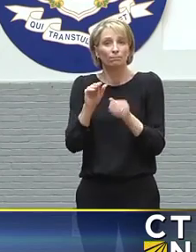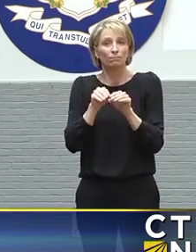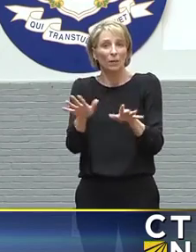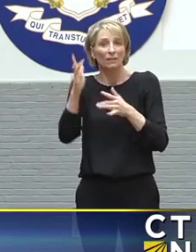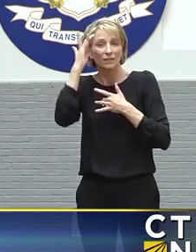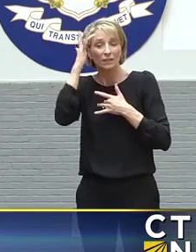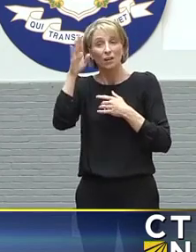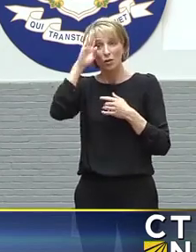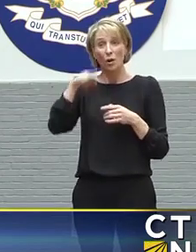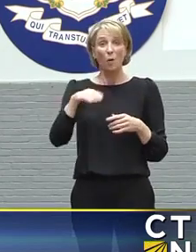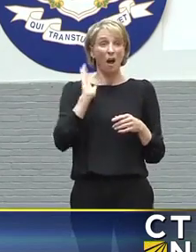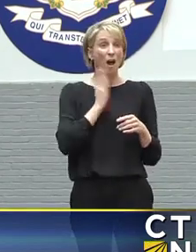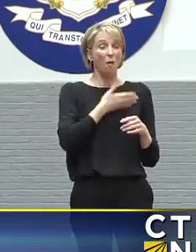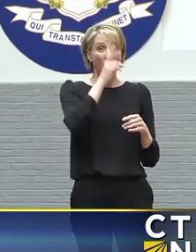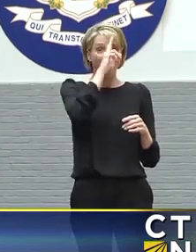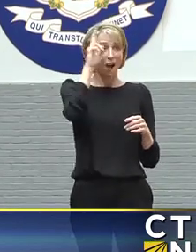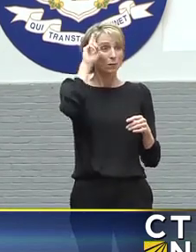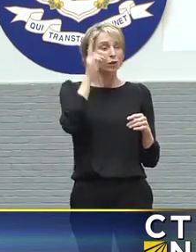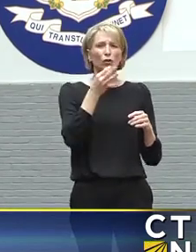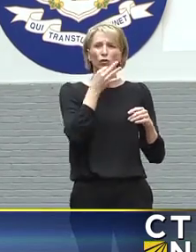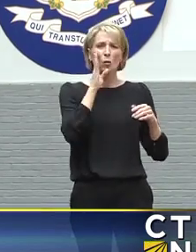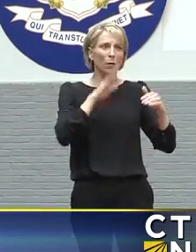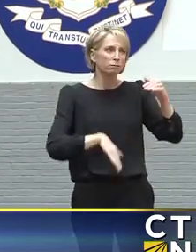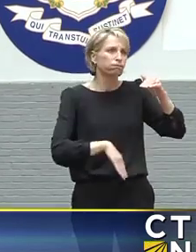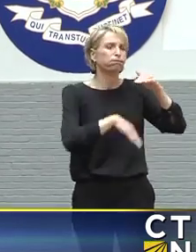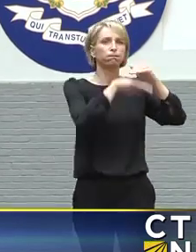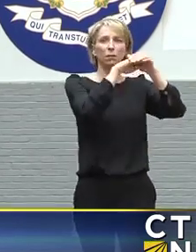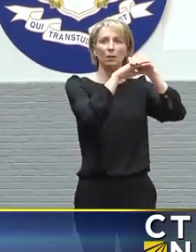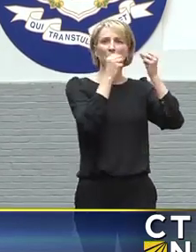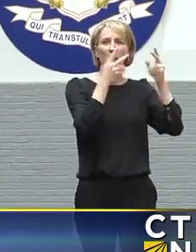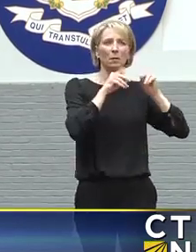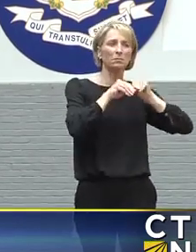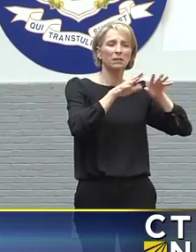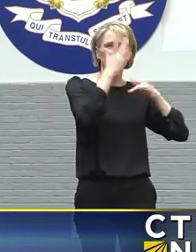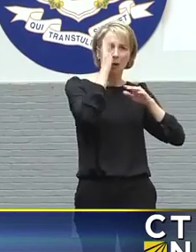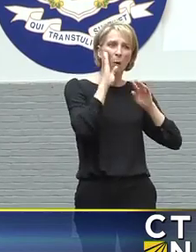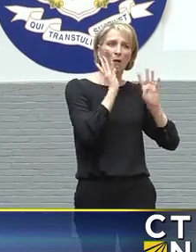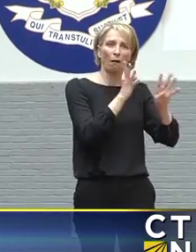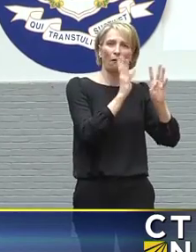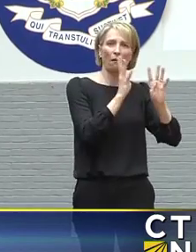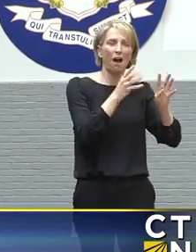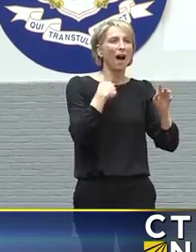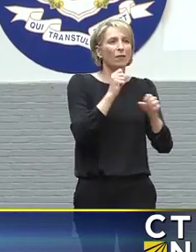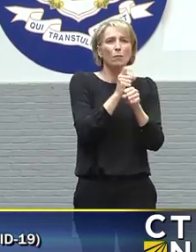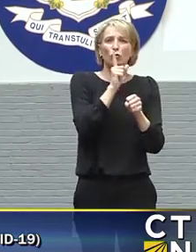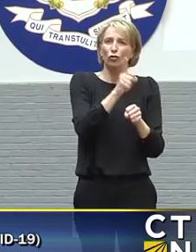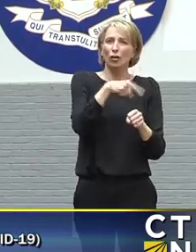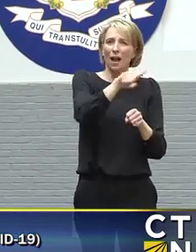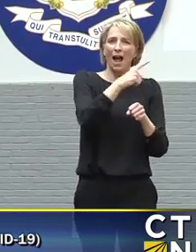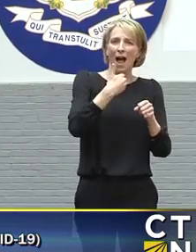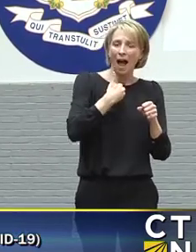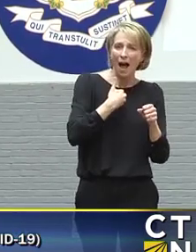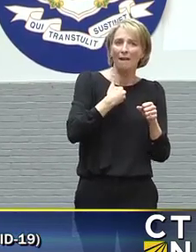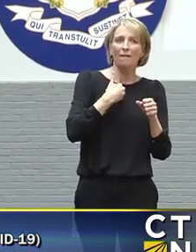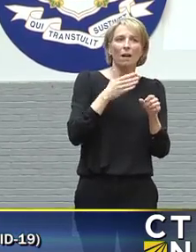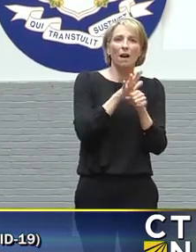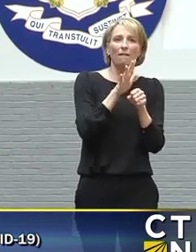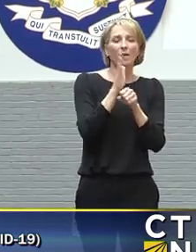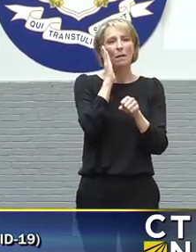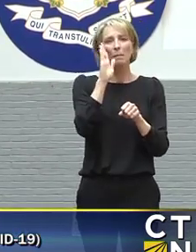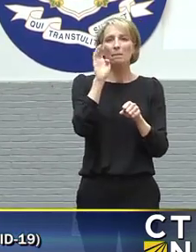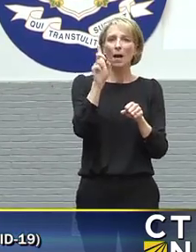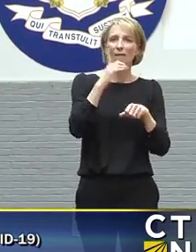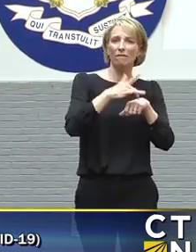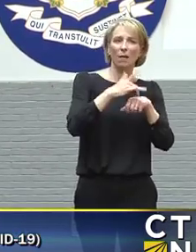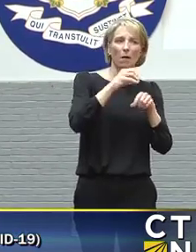going to be at peak demand sometime very soon, and I got to do everything I can to make sure we have beds available. How are you doing on that beds available?